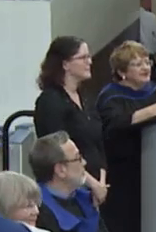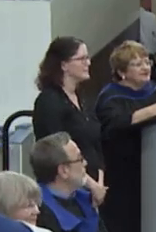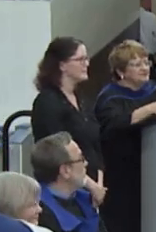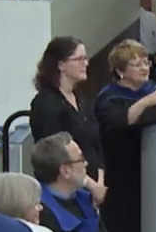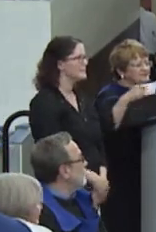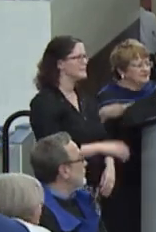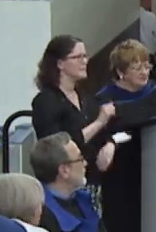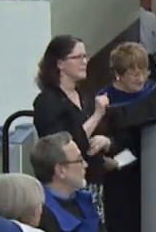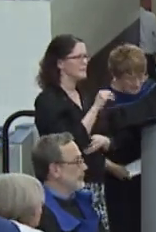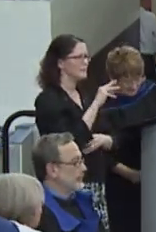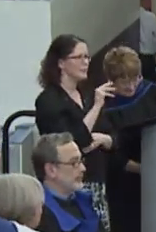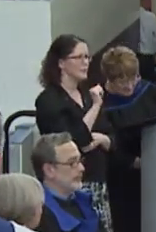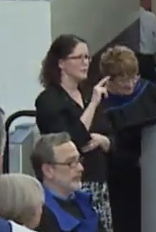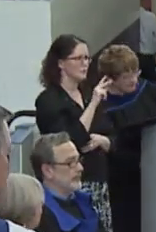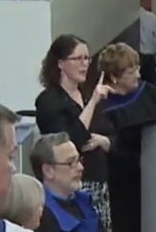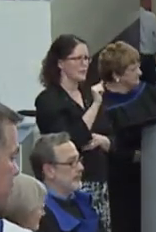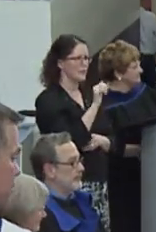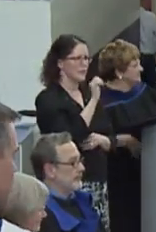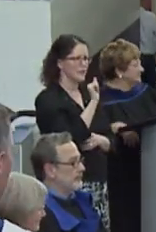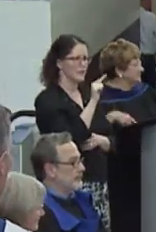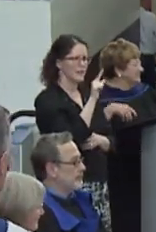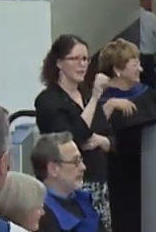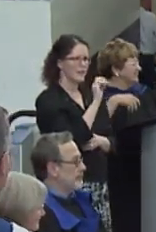Amanda Allen.